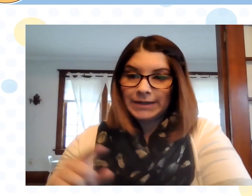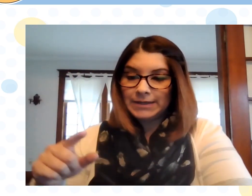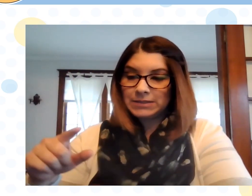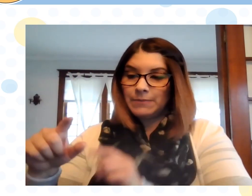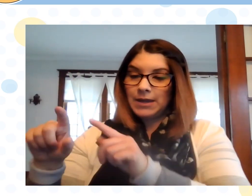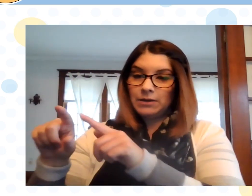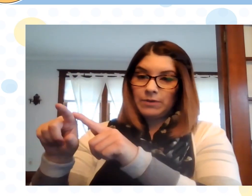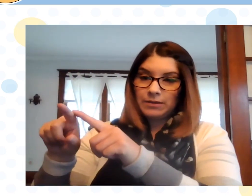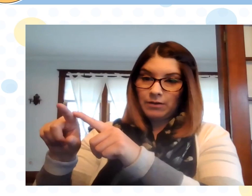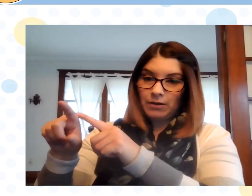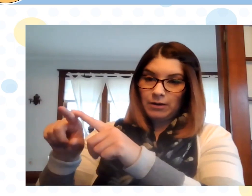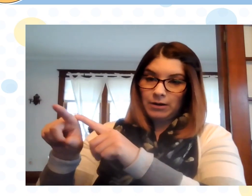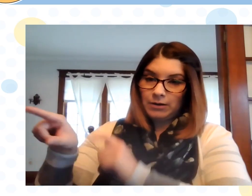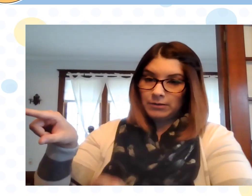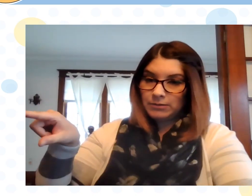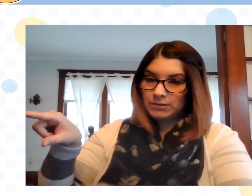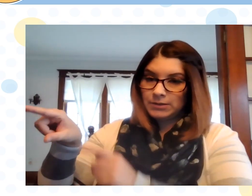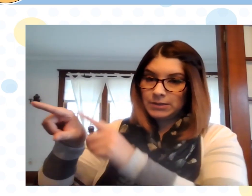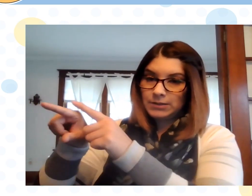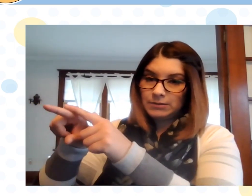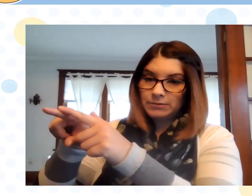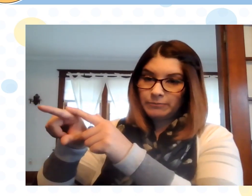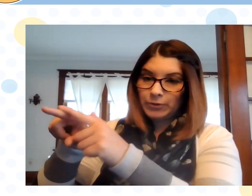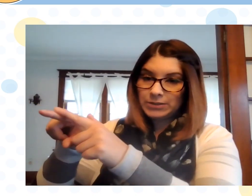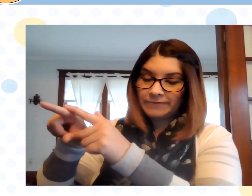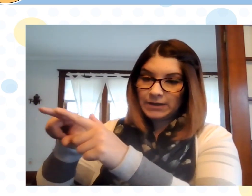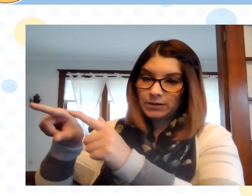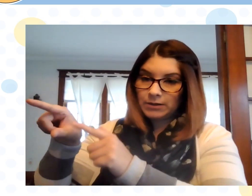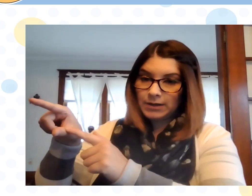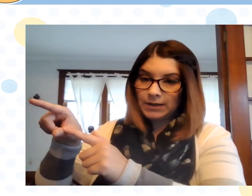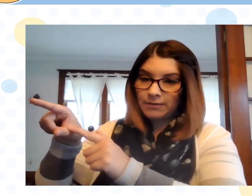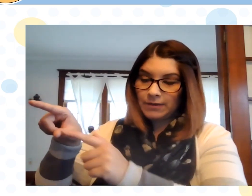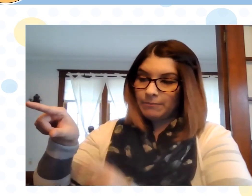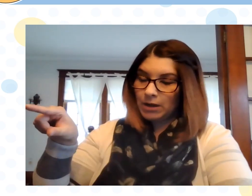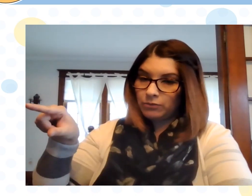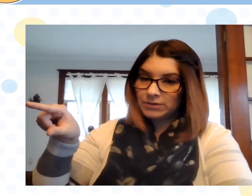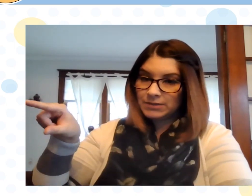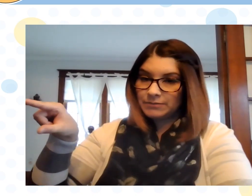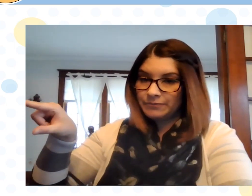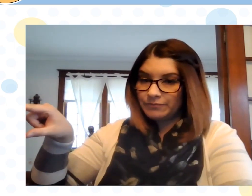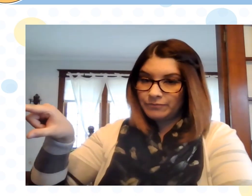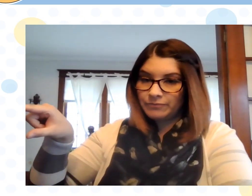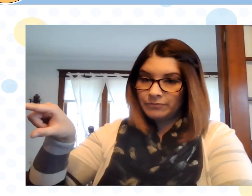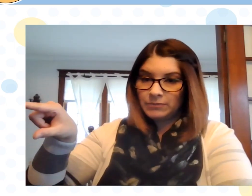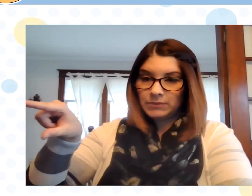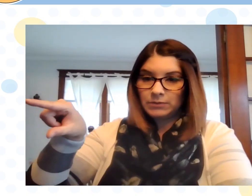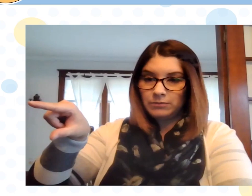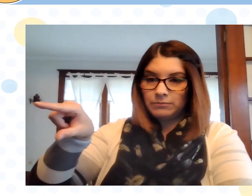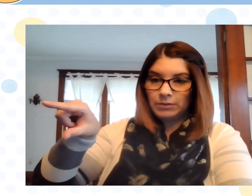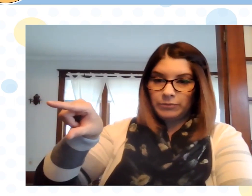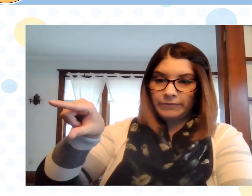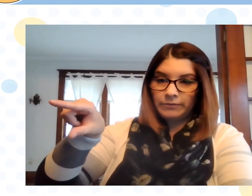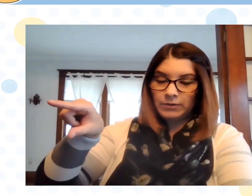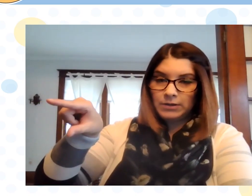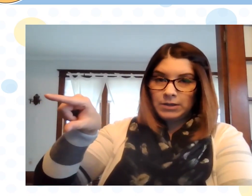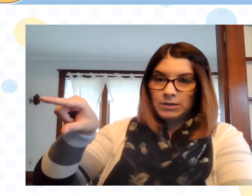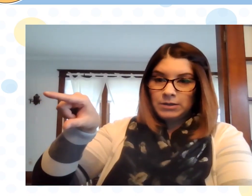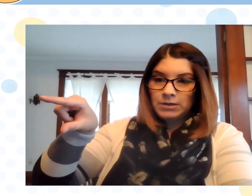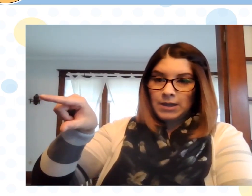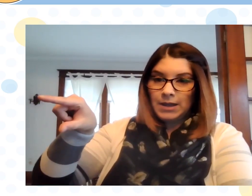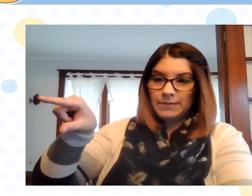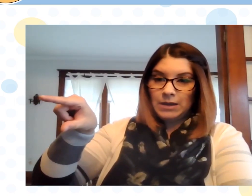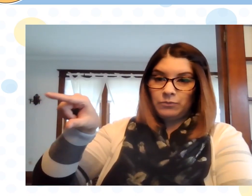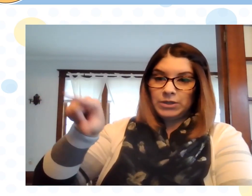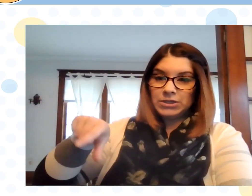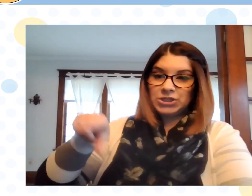Green is made with our pointer finger and thumb out. I'll move it over.